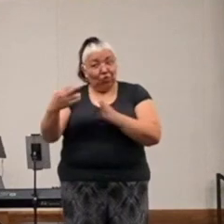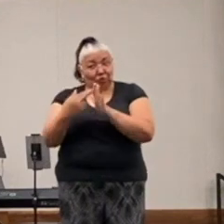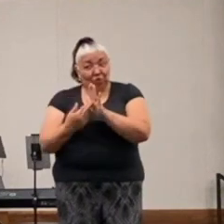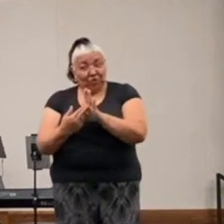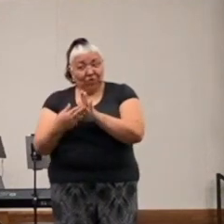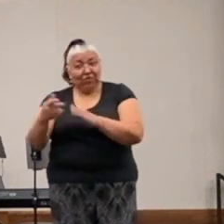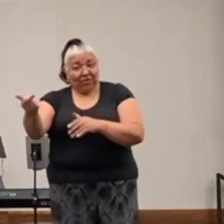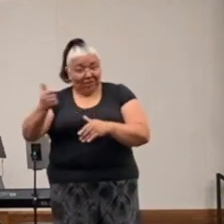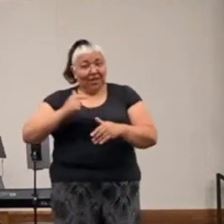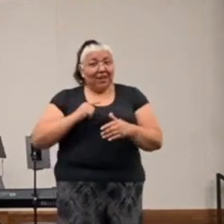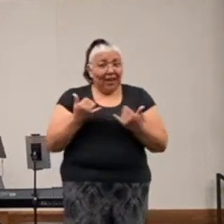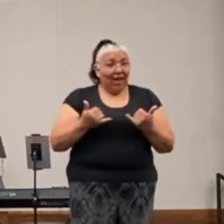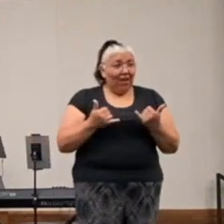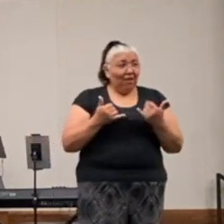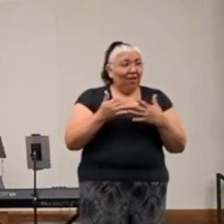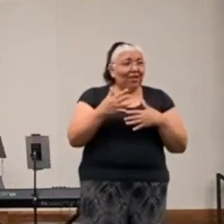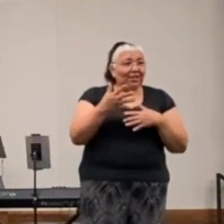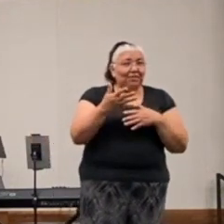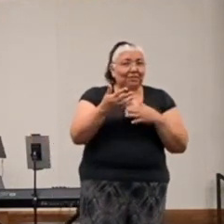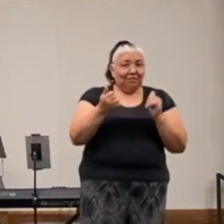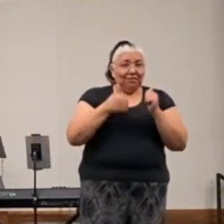that? You better go to your room and think about that.